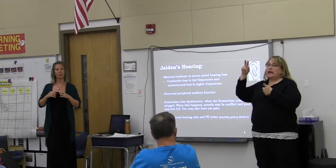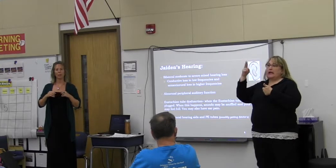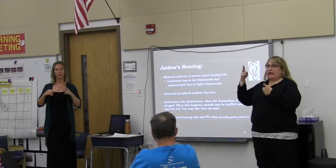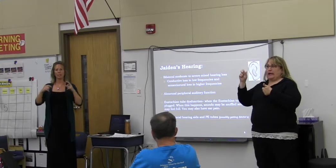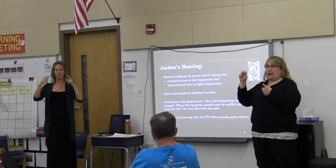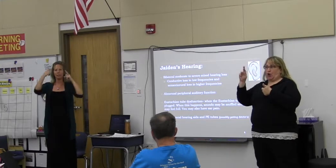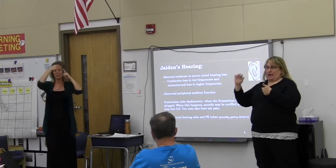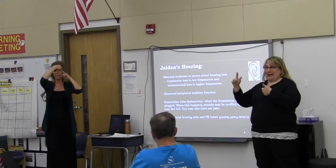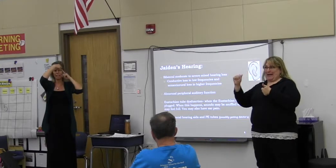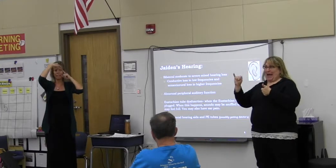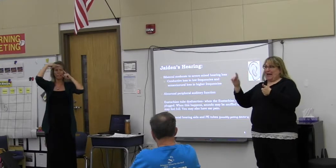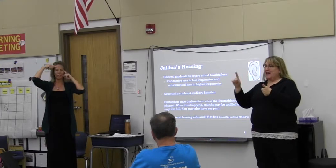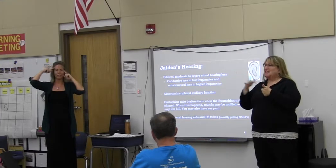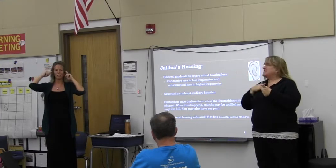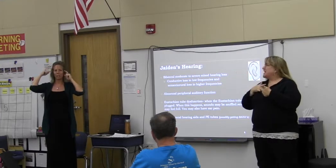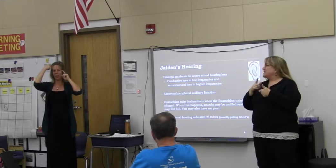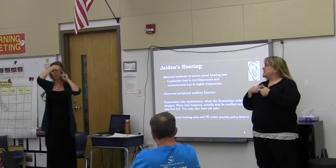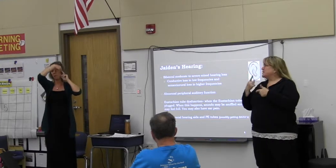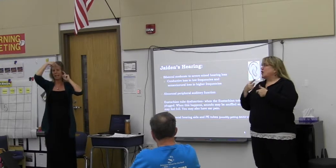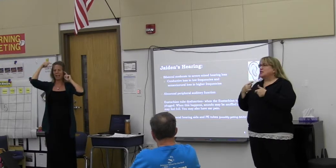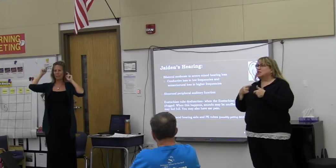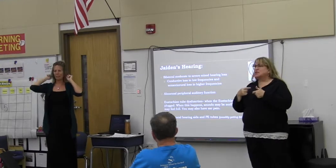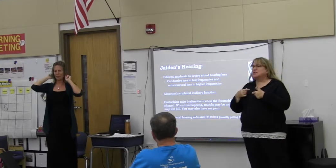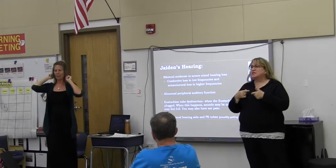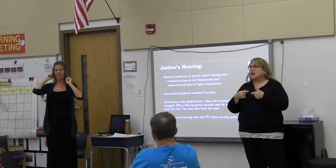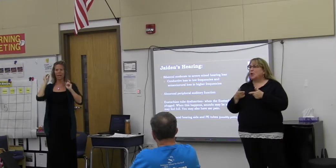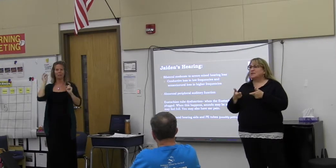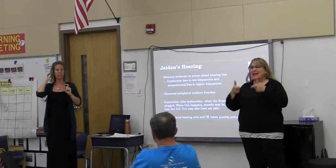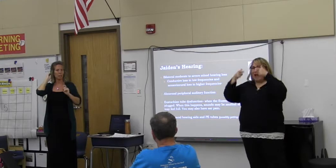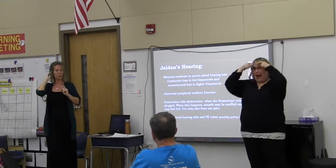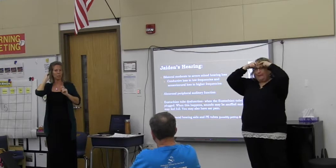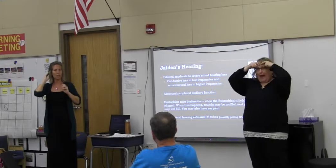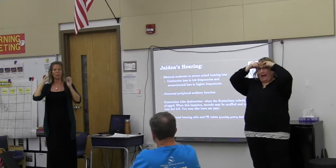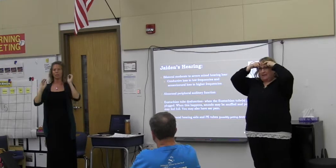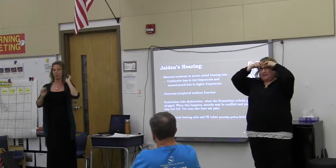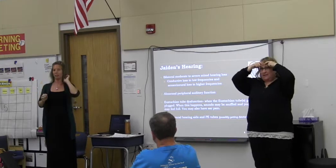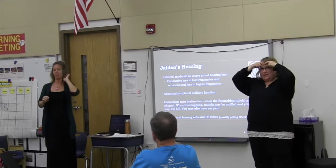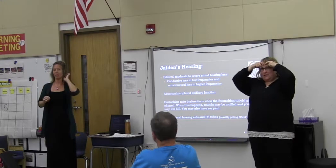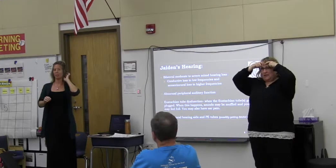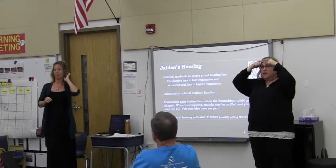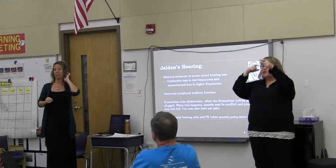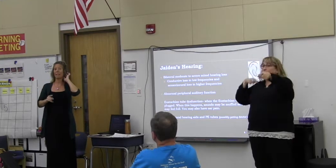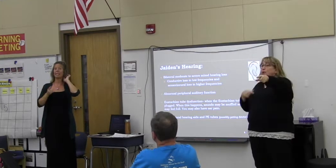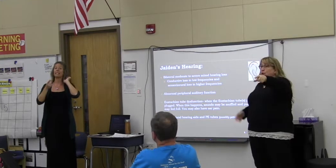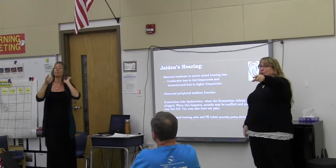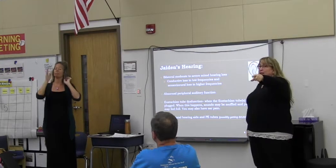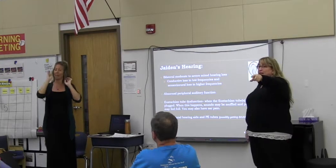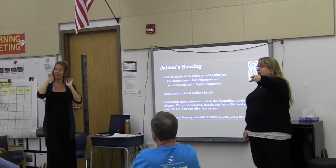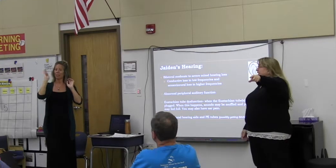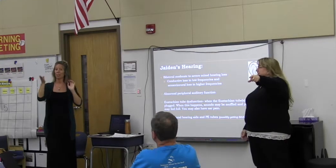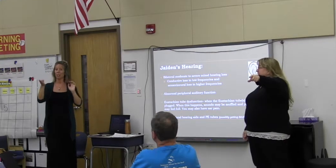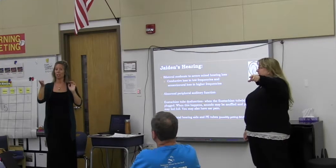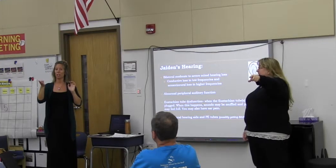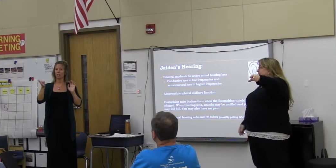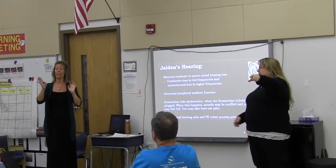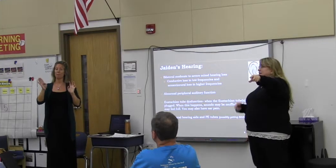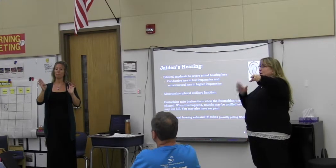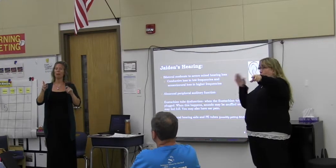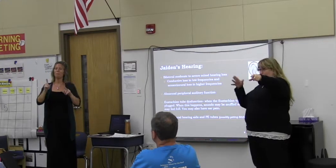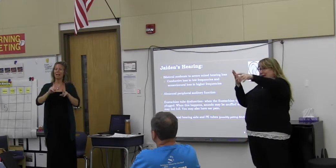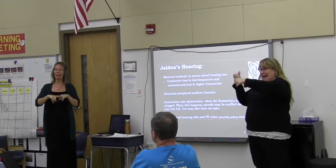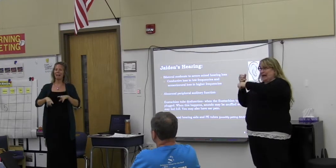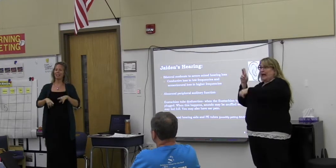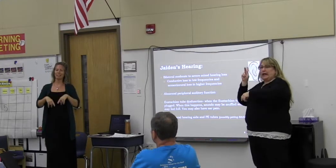So with that one, that's the one that tends to look like a headband that they have, and it goes. So he will be getting that There's kind a of big- casting?